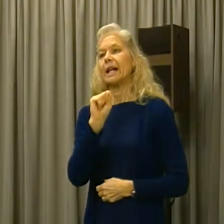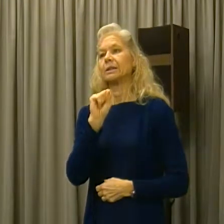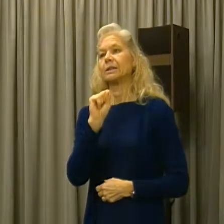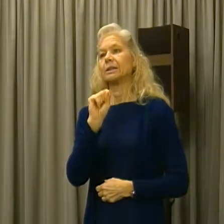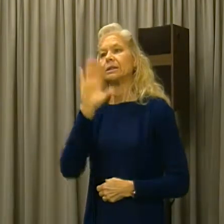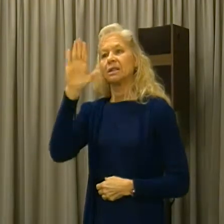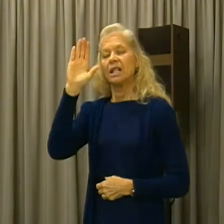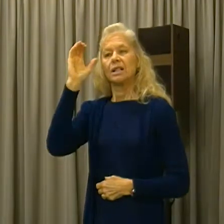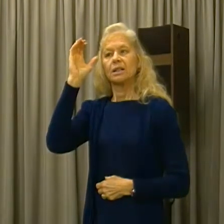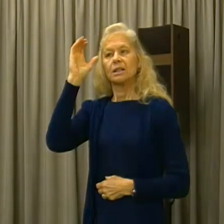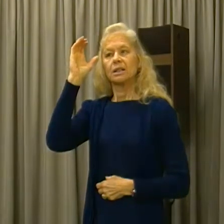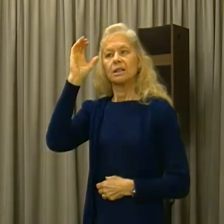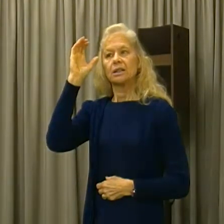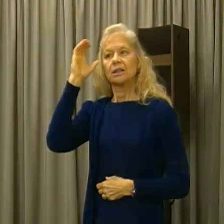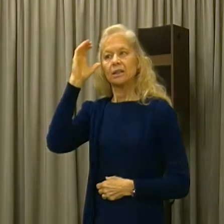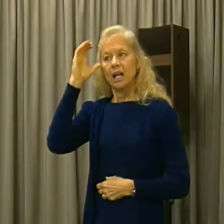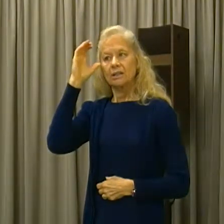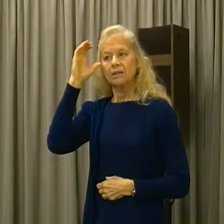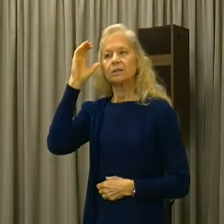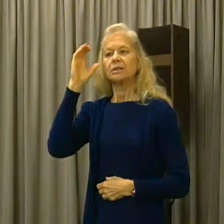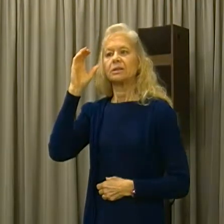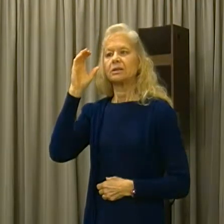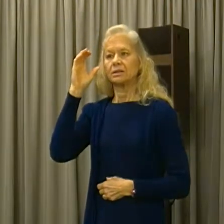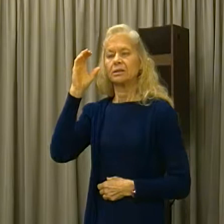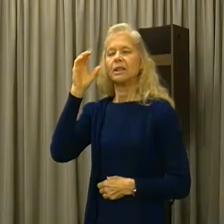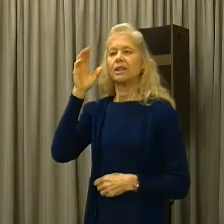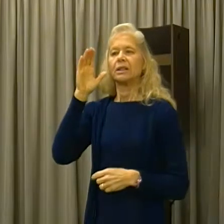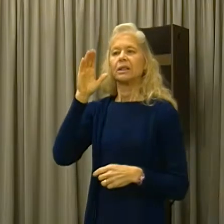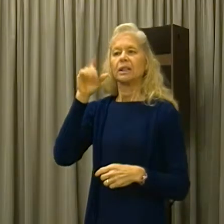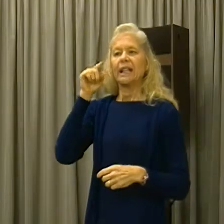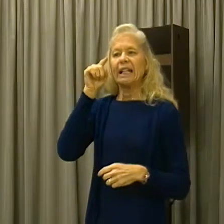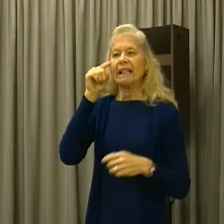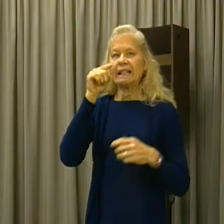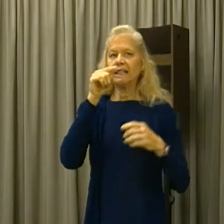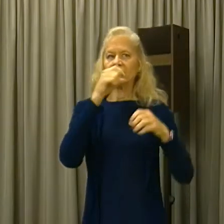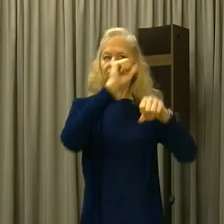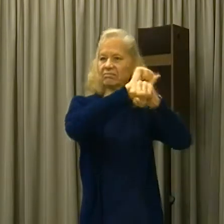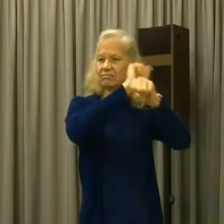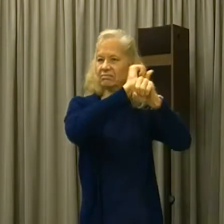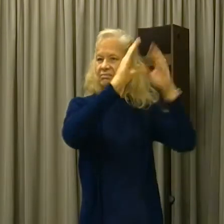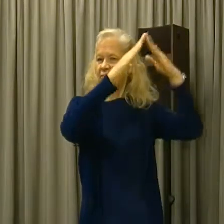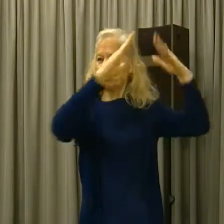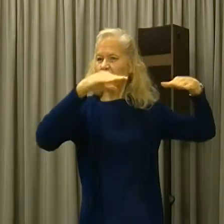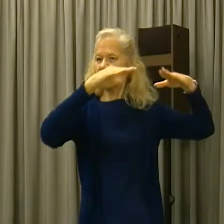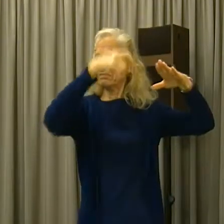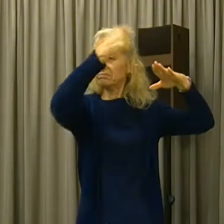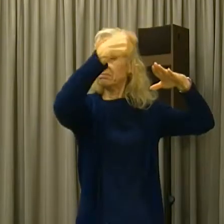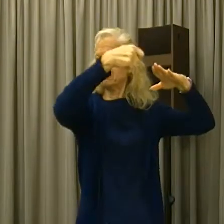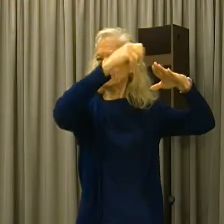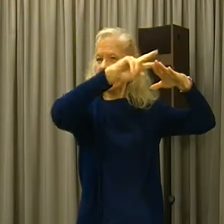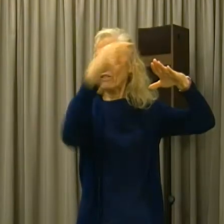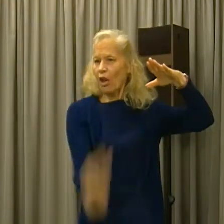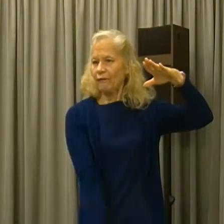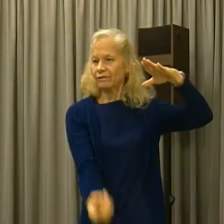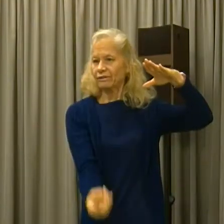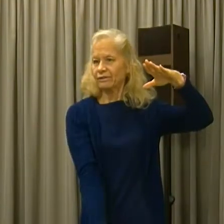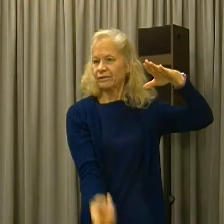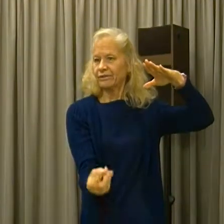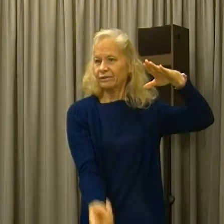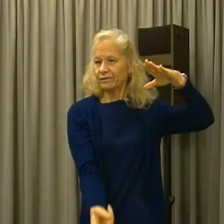hip replacement. Wow. But he's home with his mom right now, recuperating. Okay. And